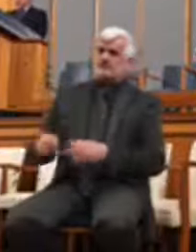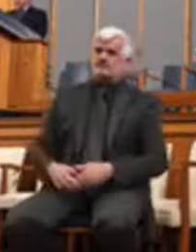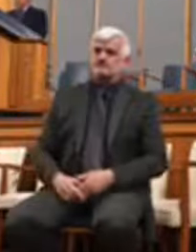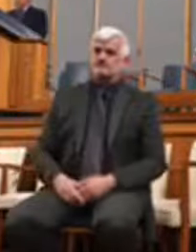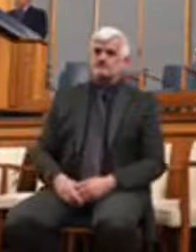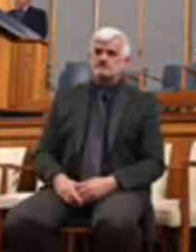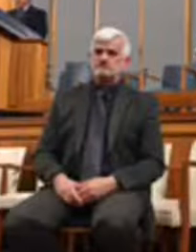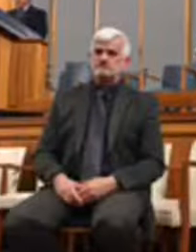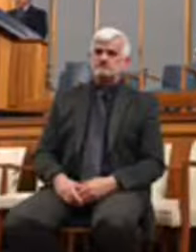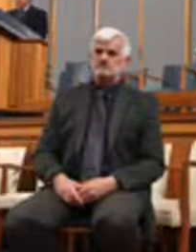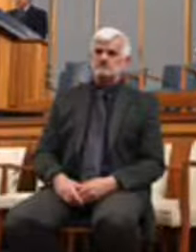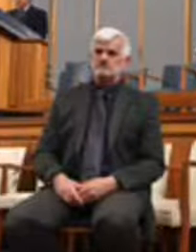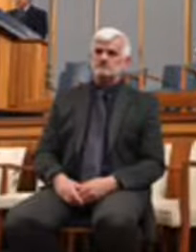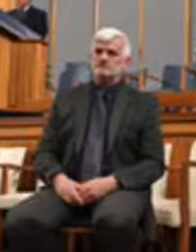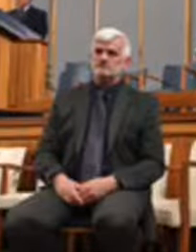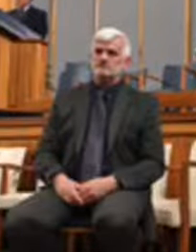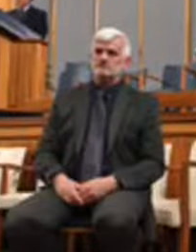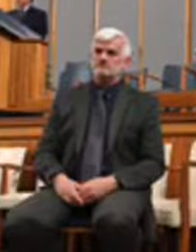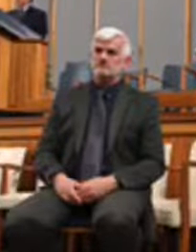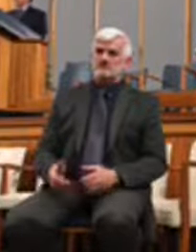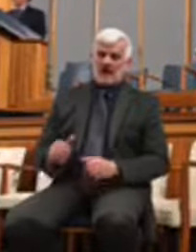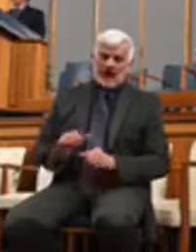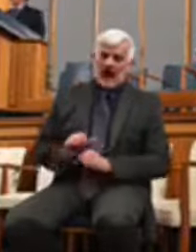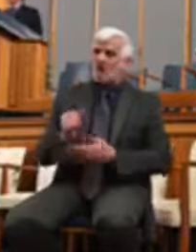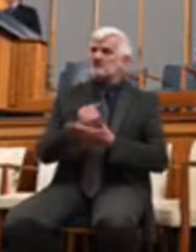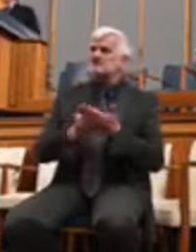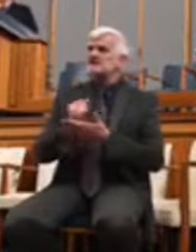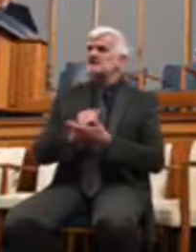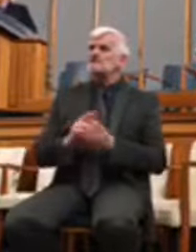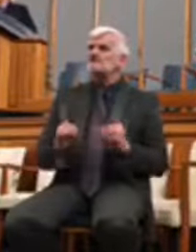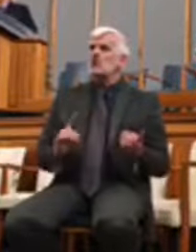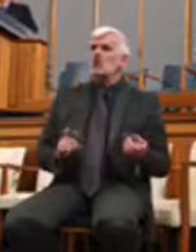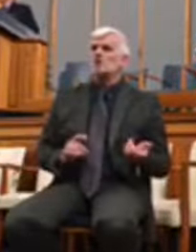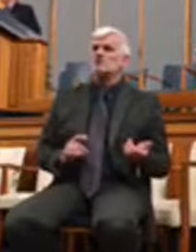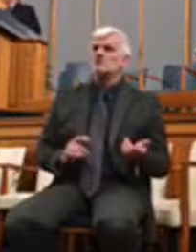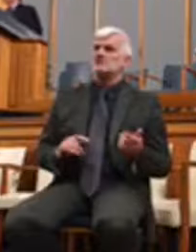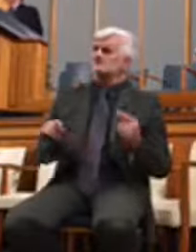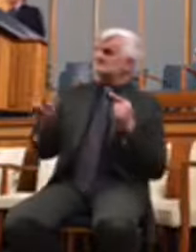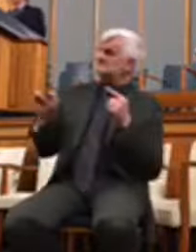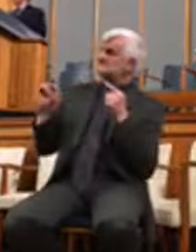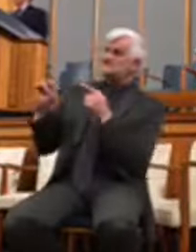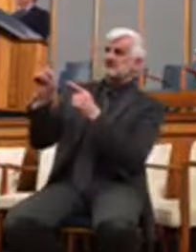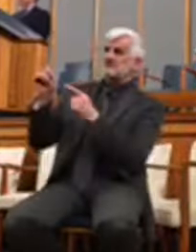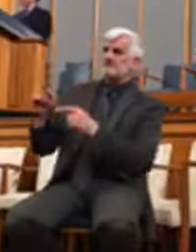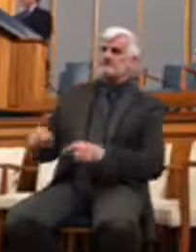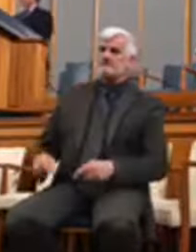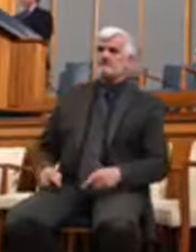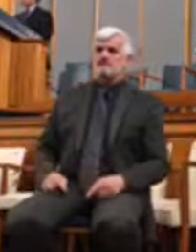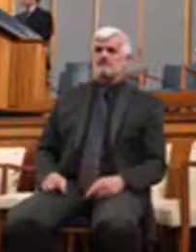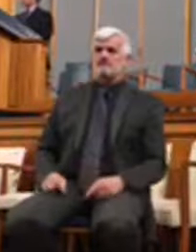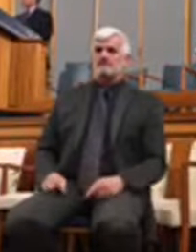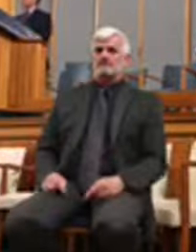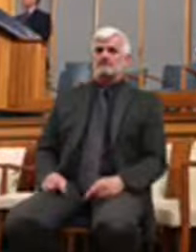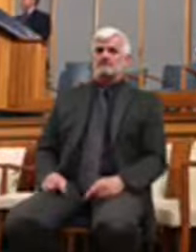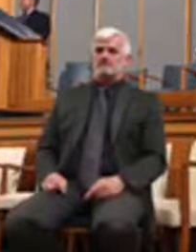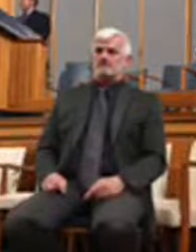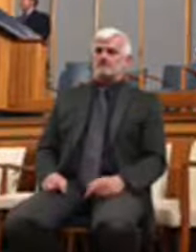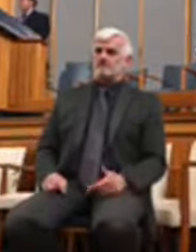are first and foremost against God. Our dissolution, our dissipation, our